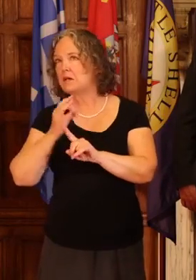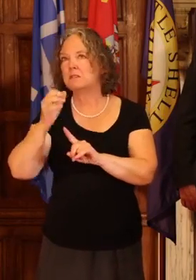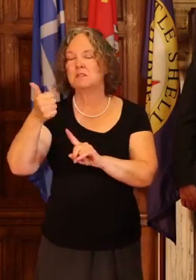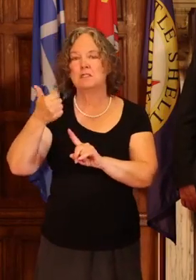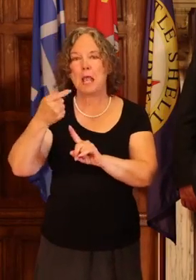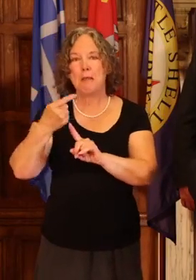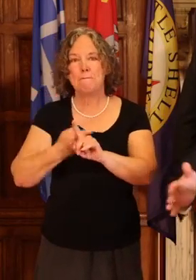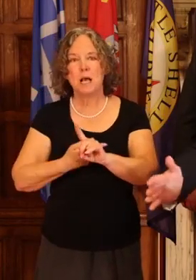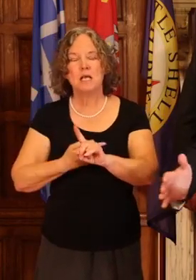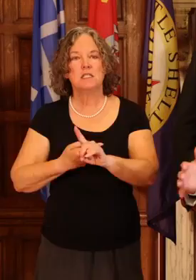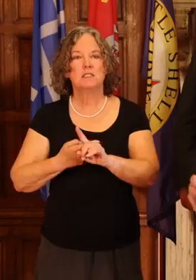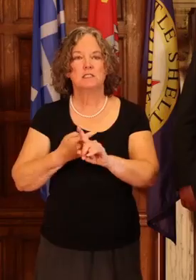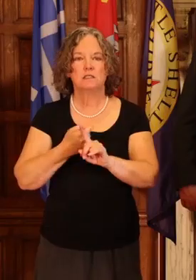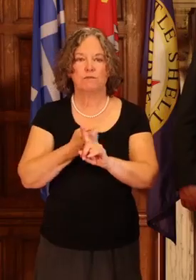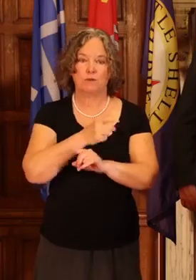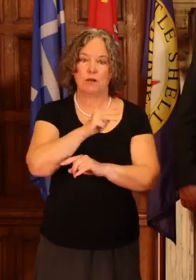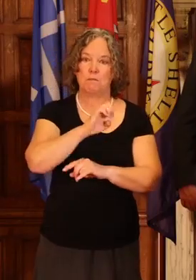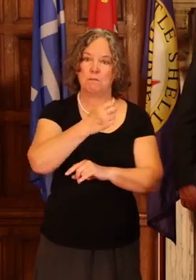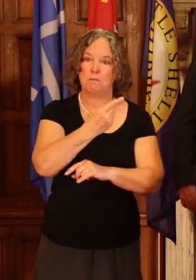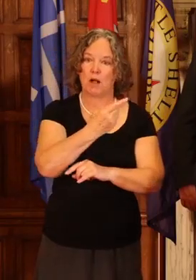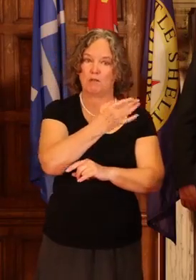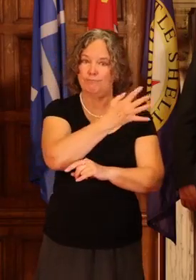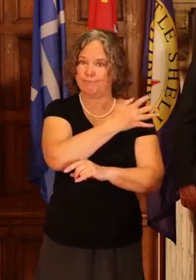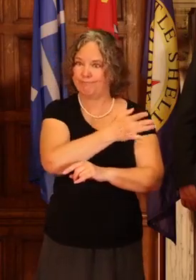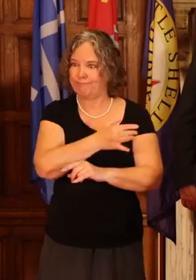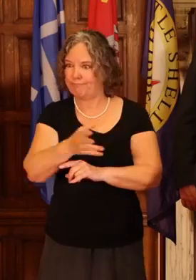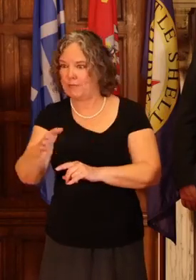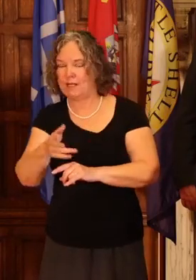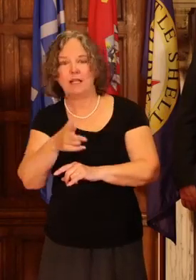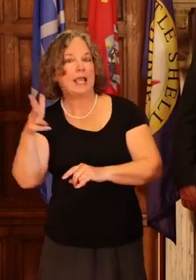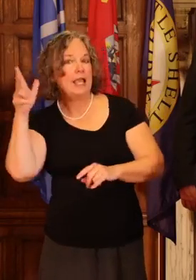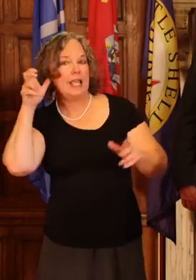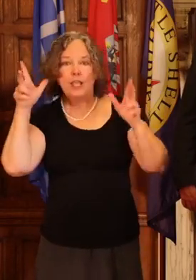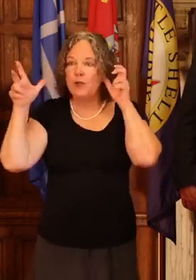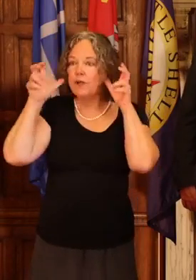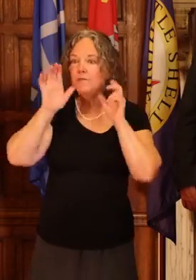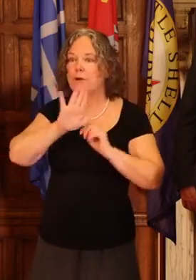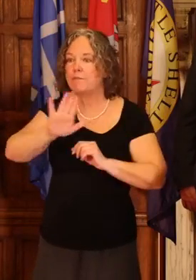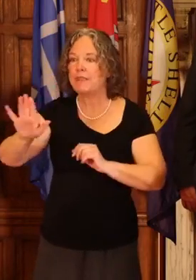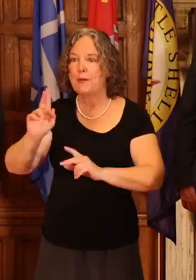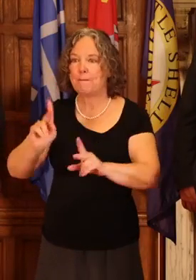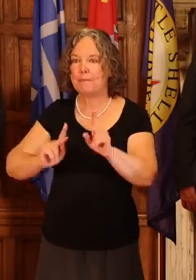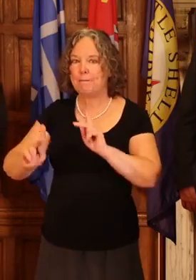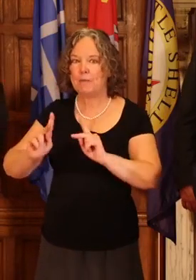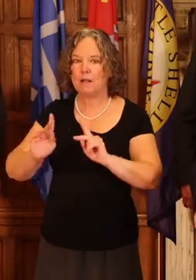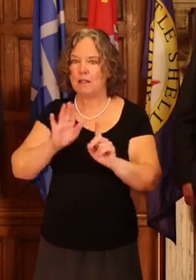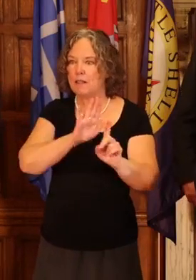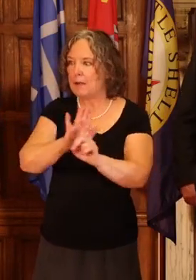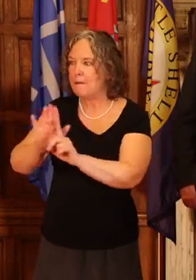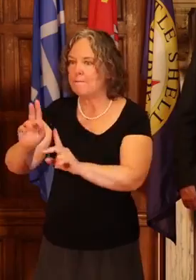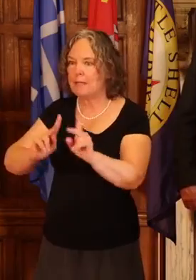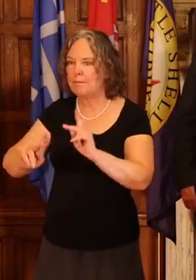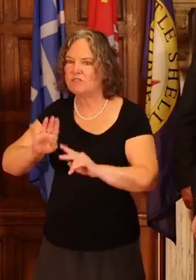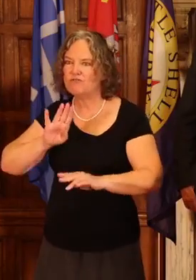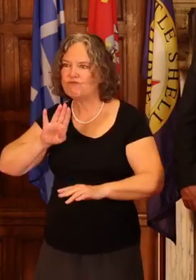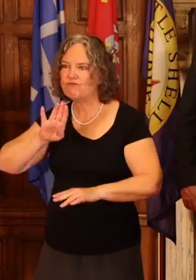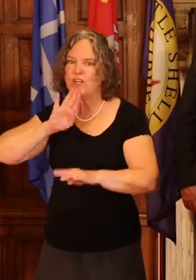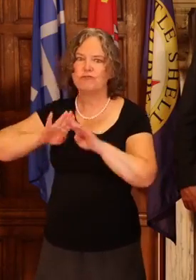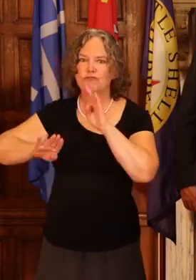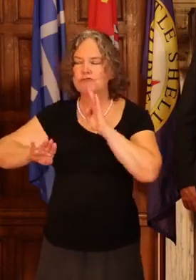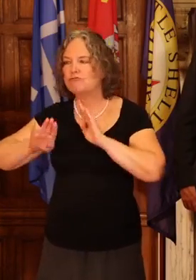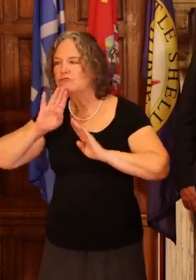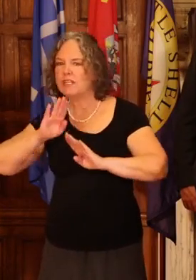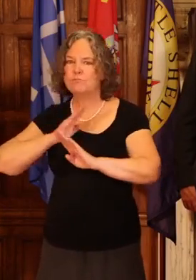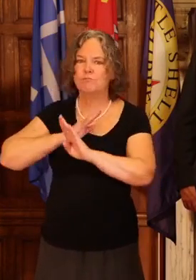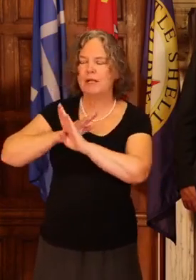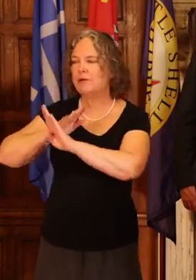legislators from March on hearing from their constituents the frustrations and so many barriers for us to be